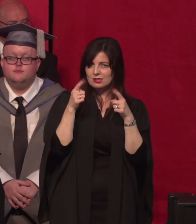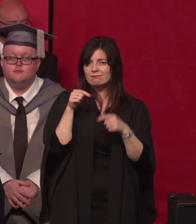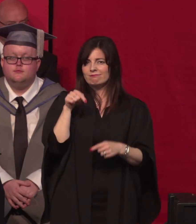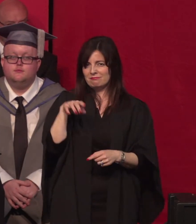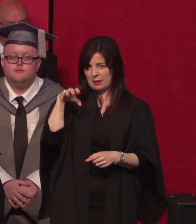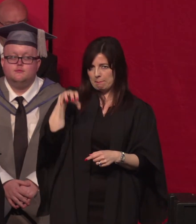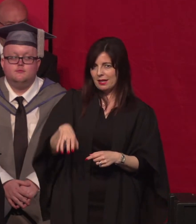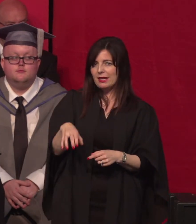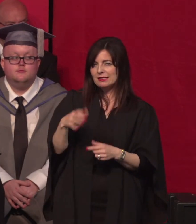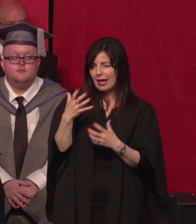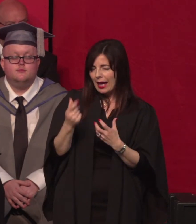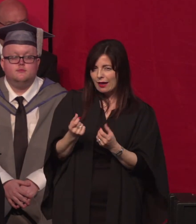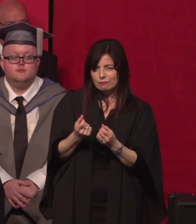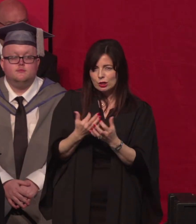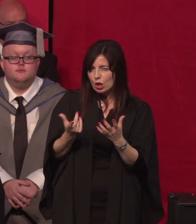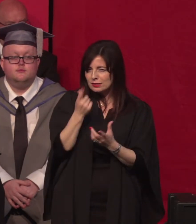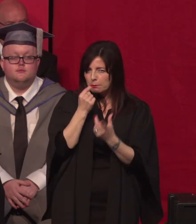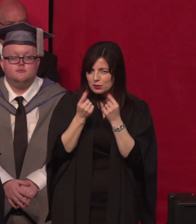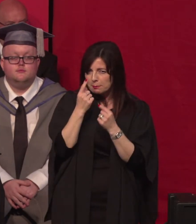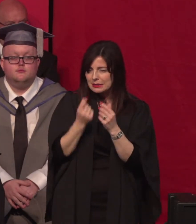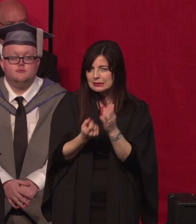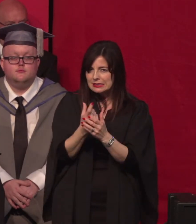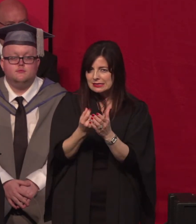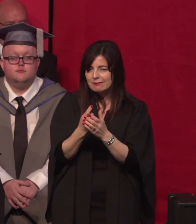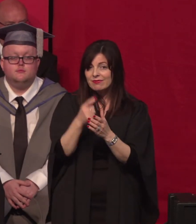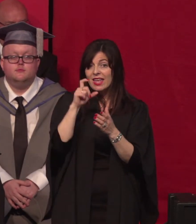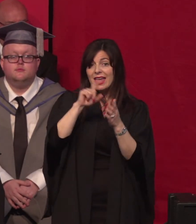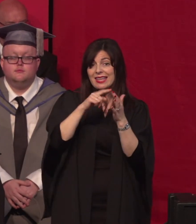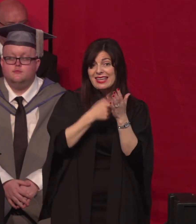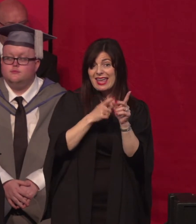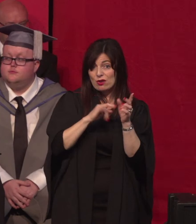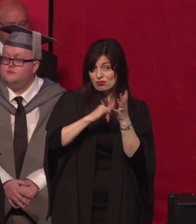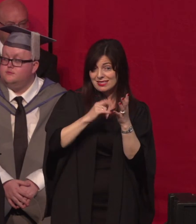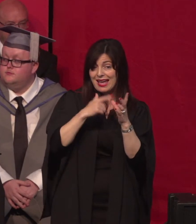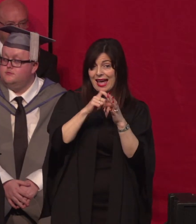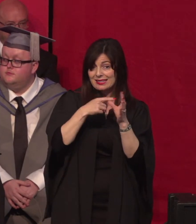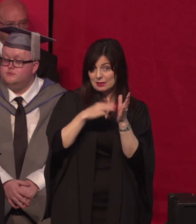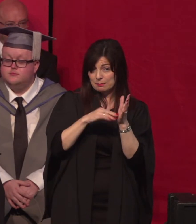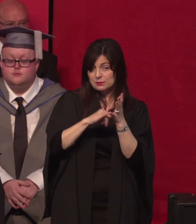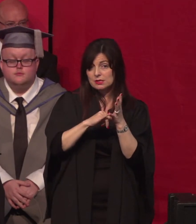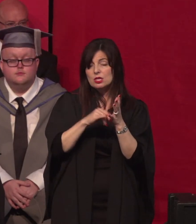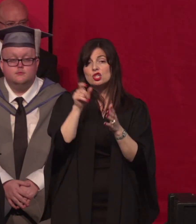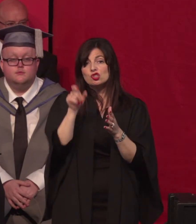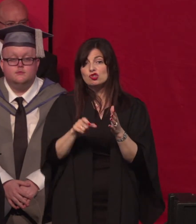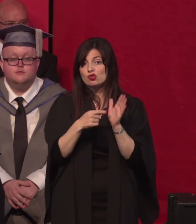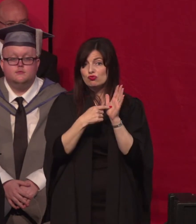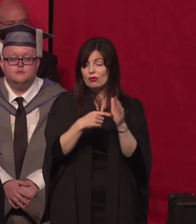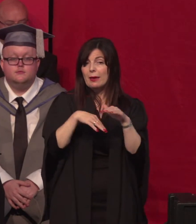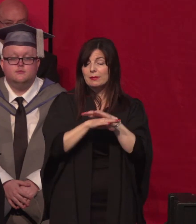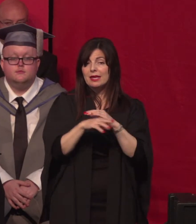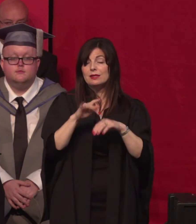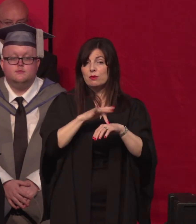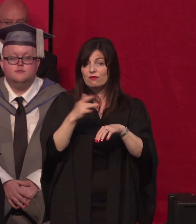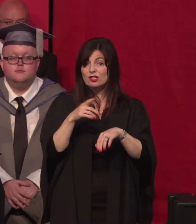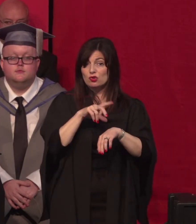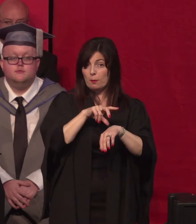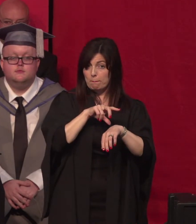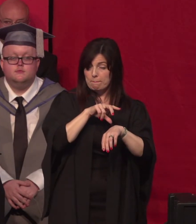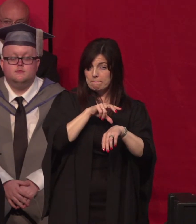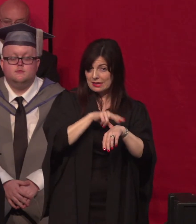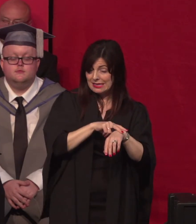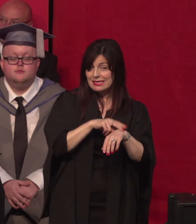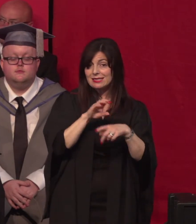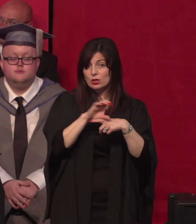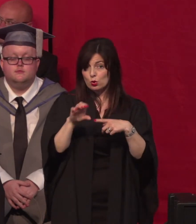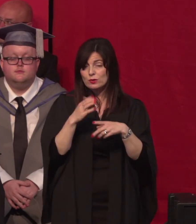of possibilities. Keris Adams has been a student rep in the professional policing course throughout her degree, working